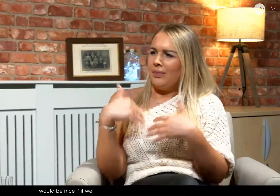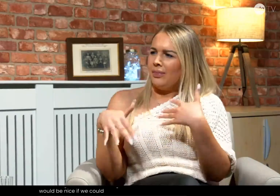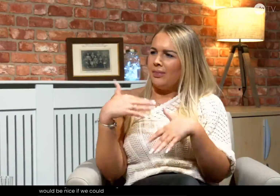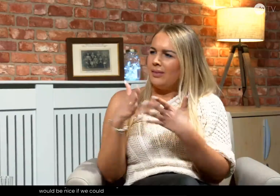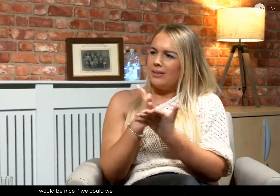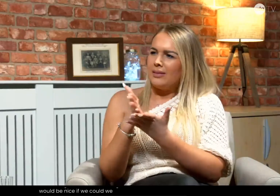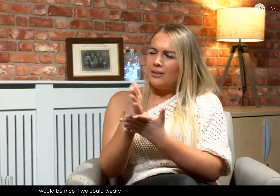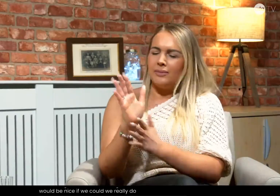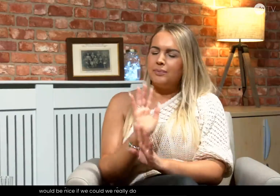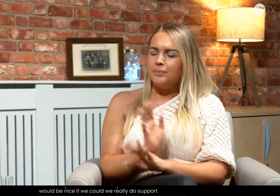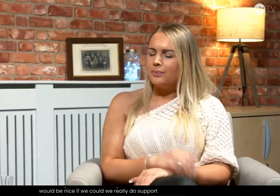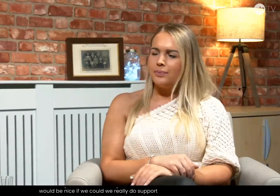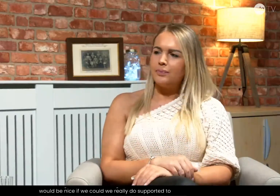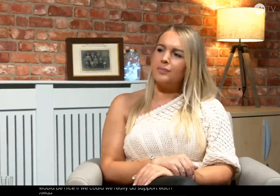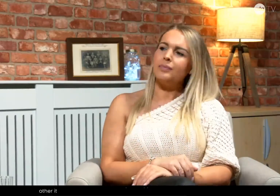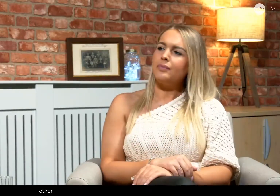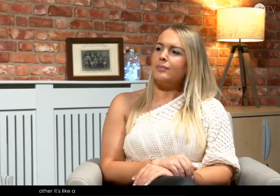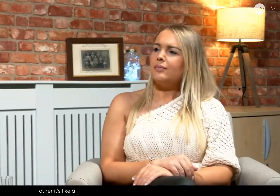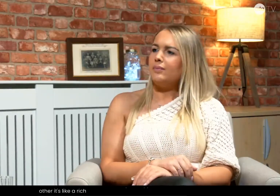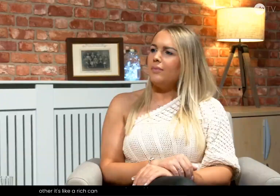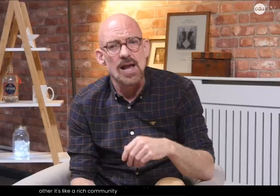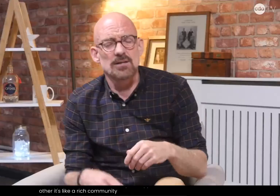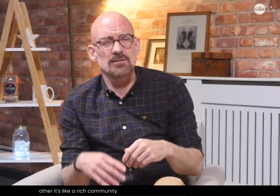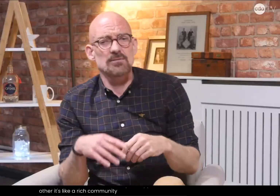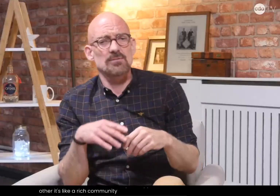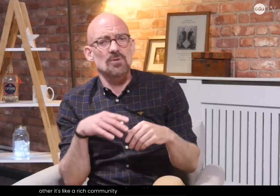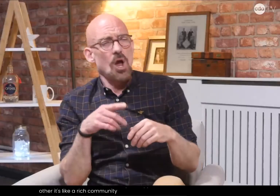other. It's like a rich community, and we go through the journey together.